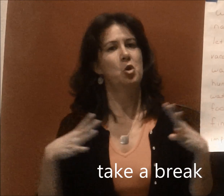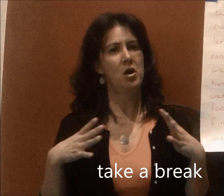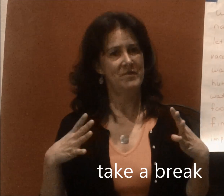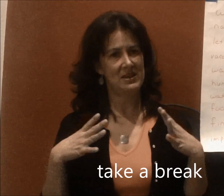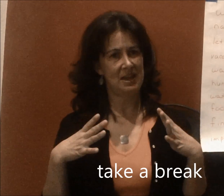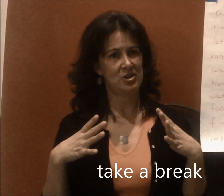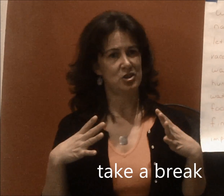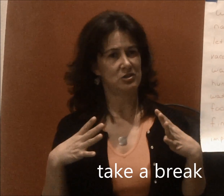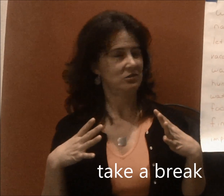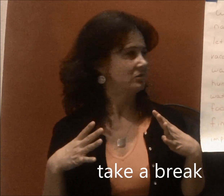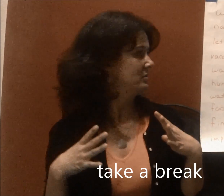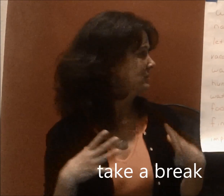on vacation.